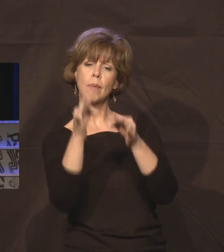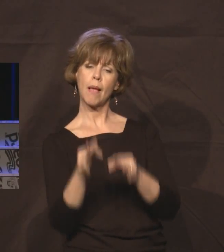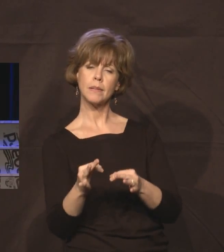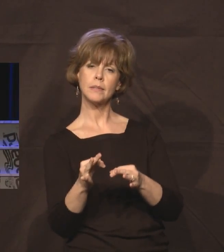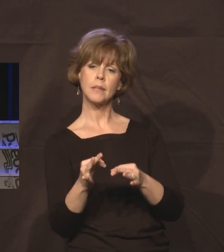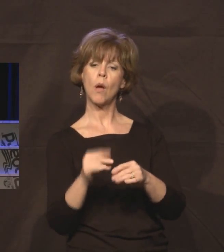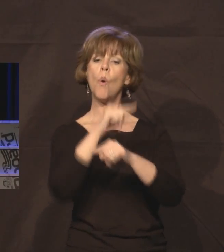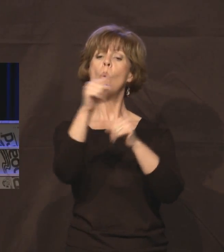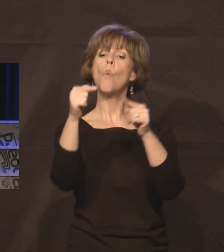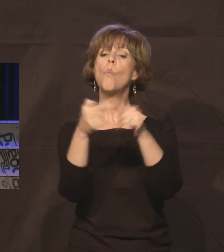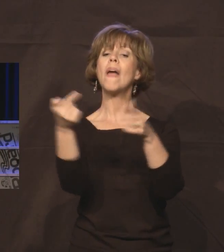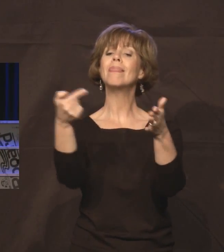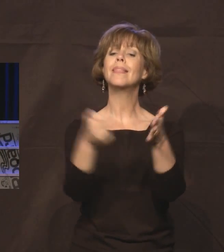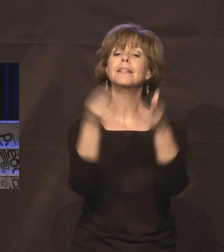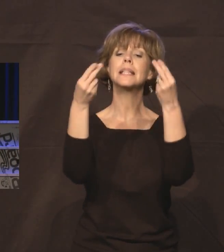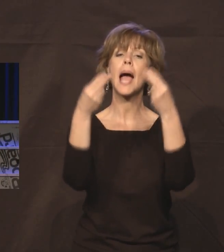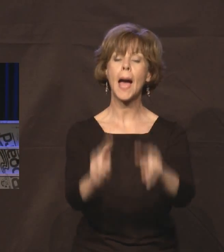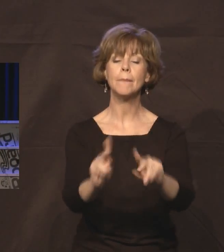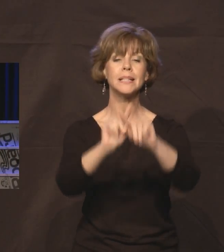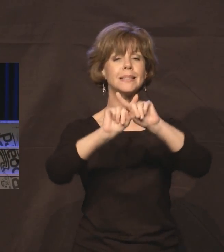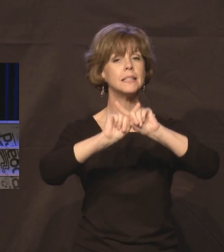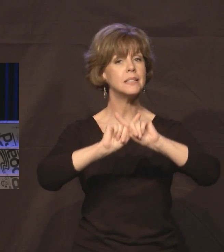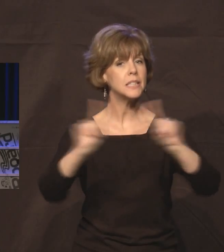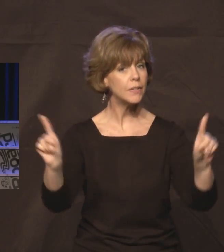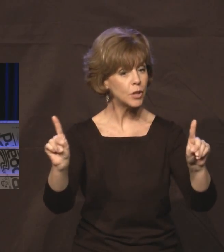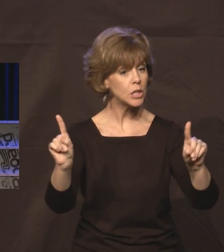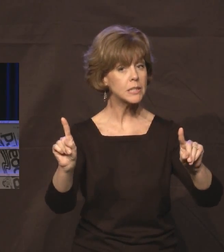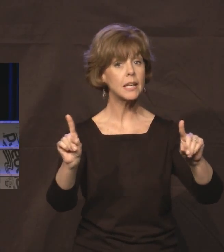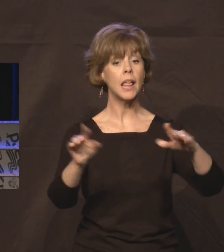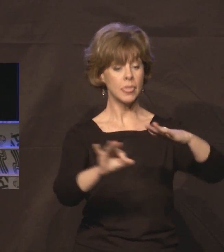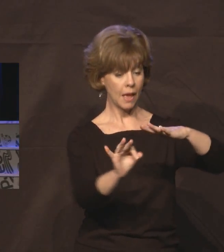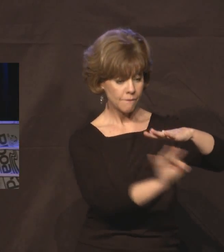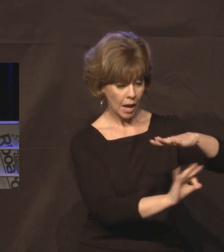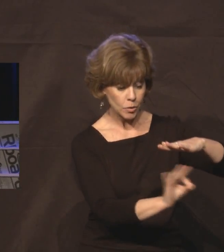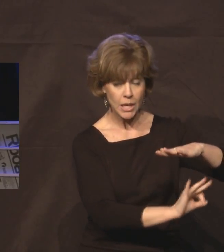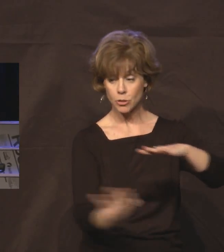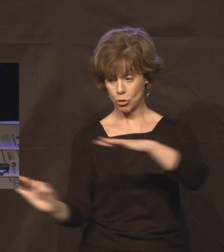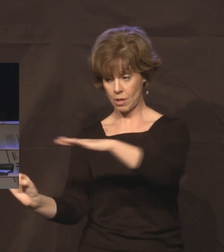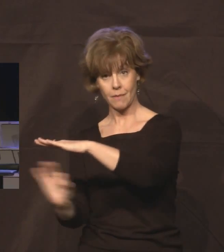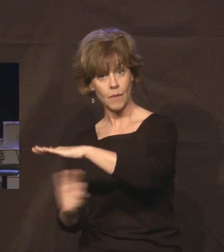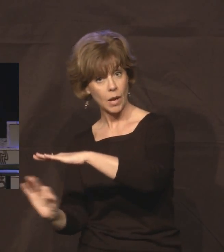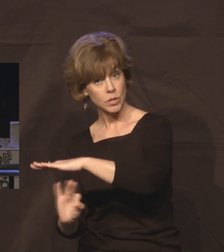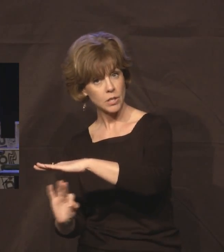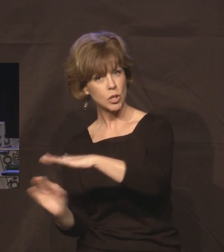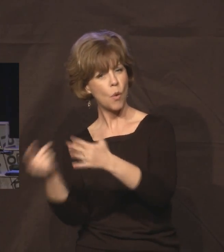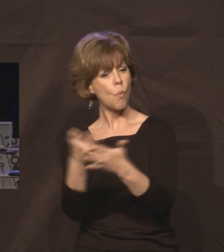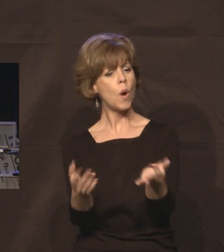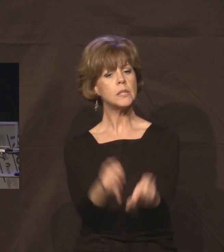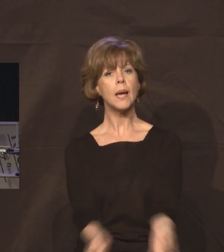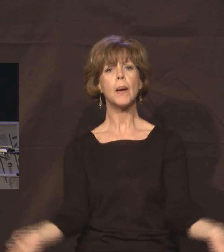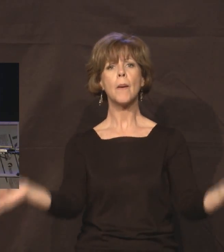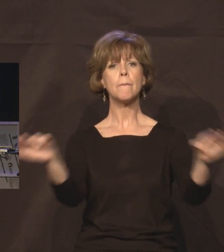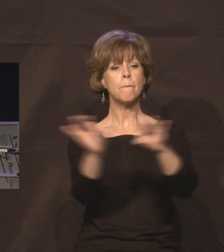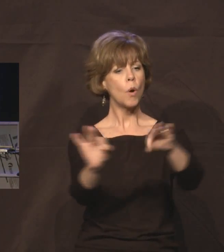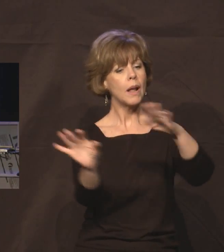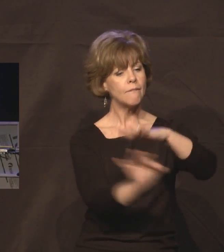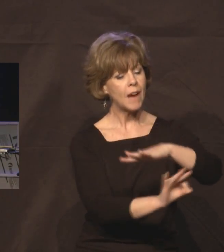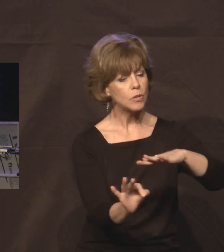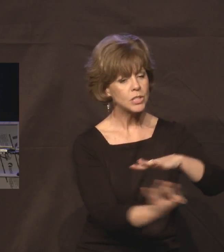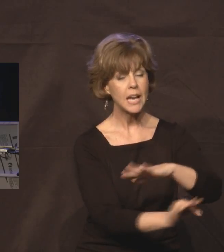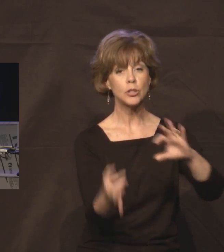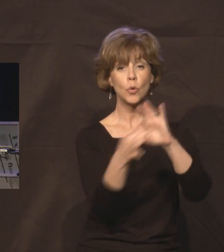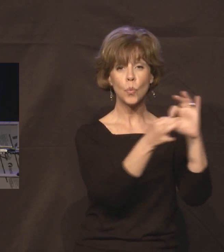see, the difference, he's talking about foundation. What matters about foundation, that our foundation is in our relationship with